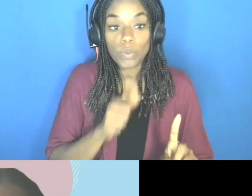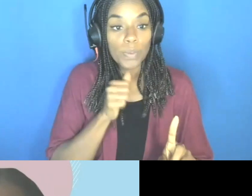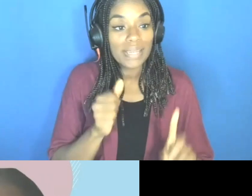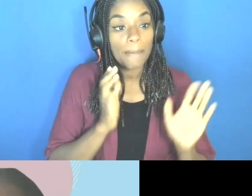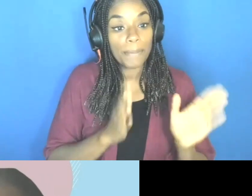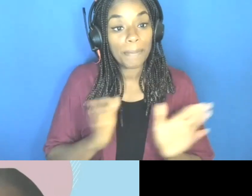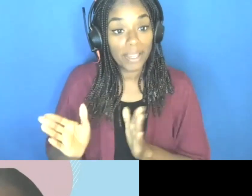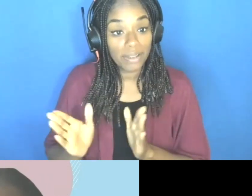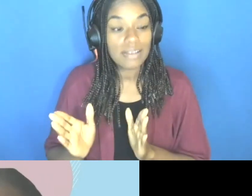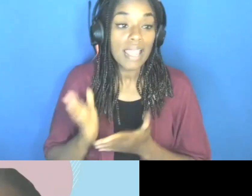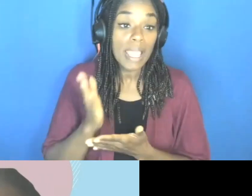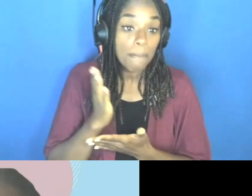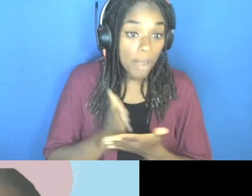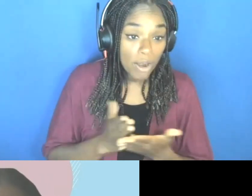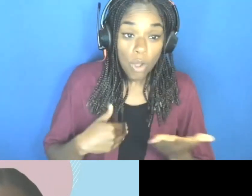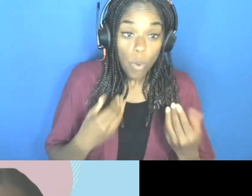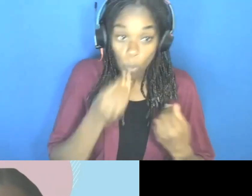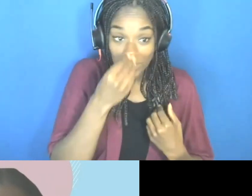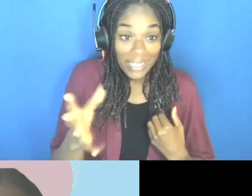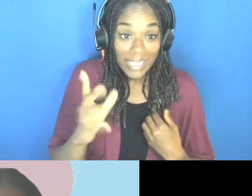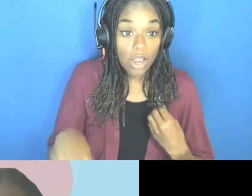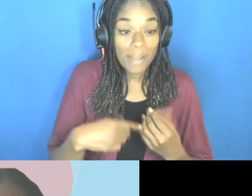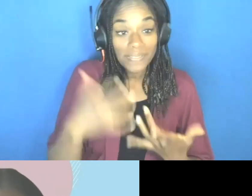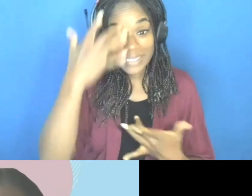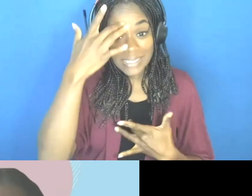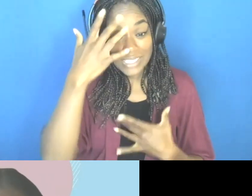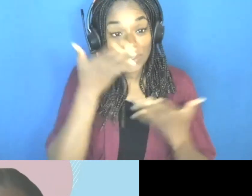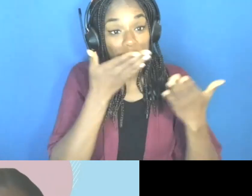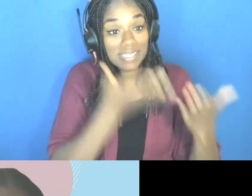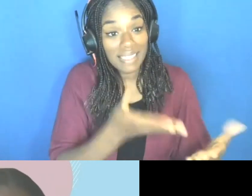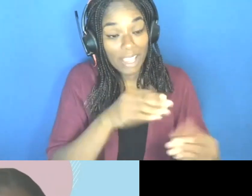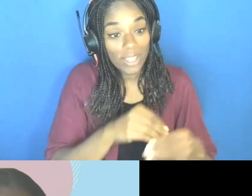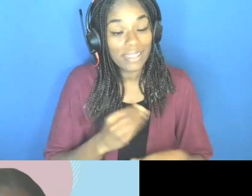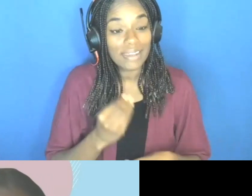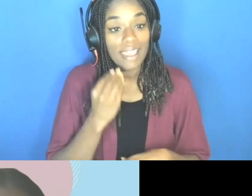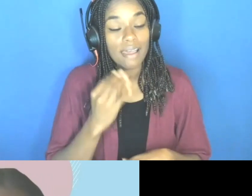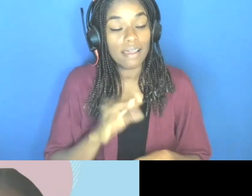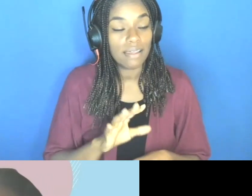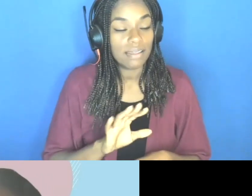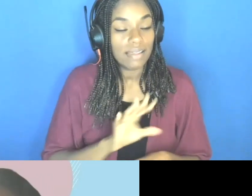care about this disease when it only happened in Africa. So